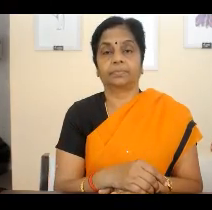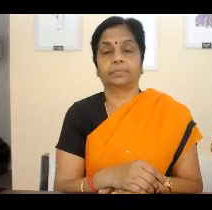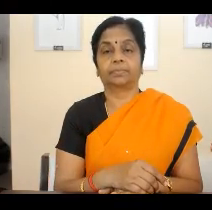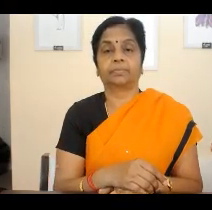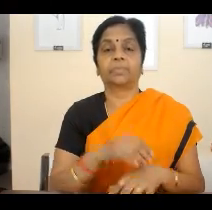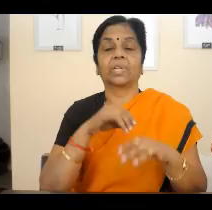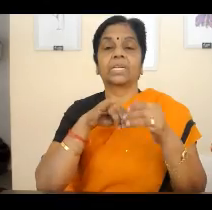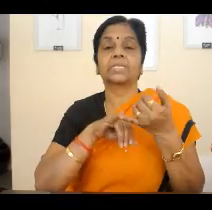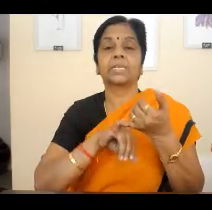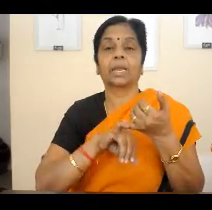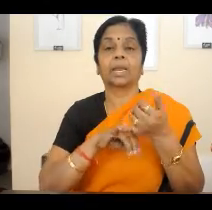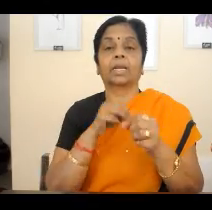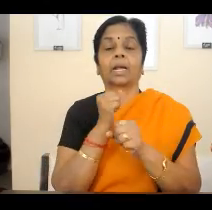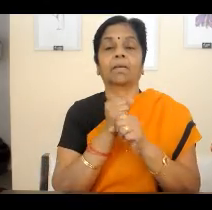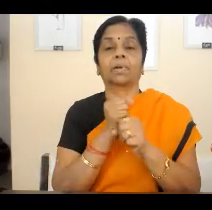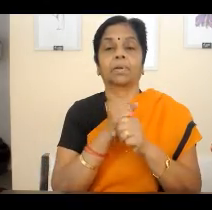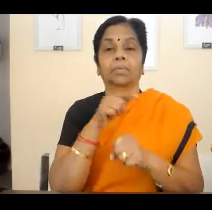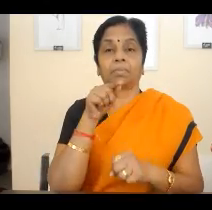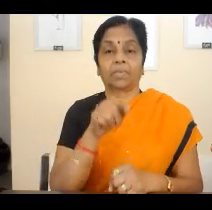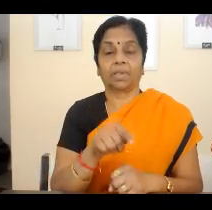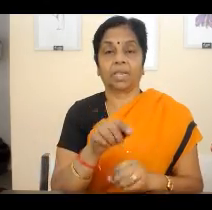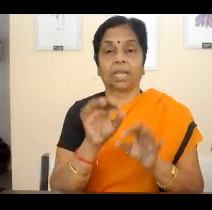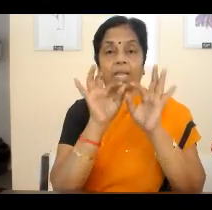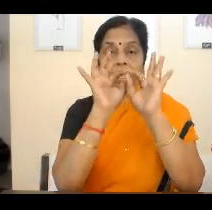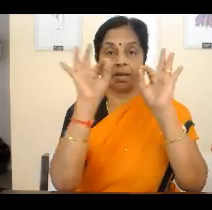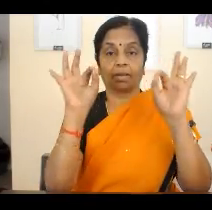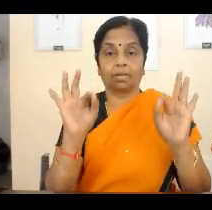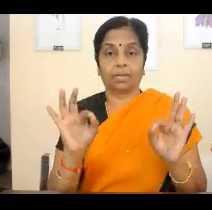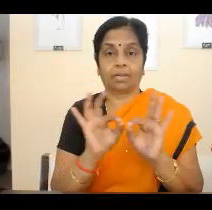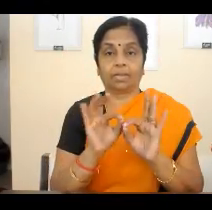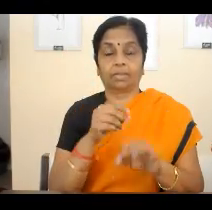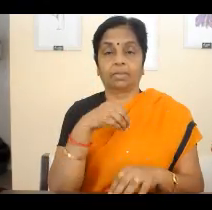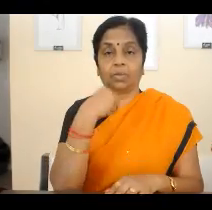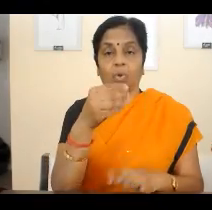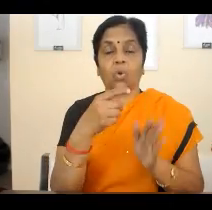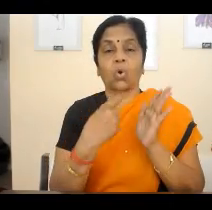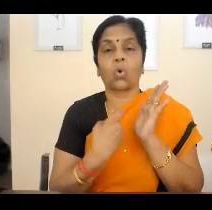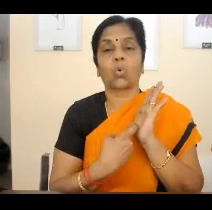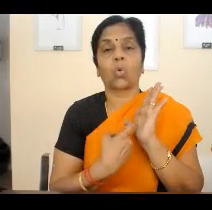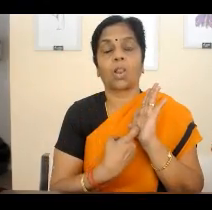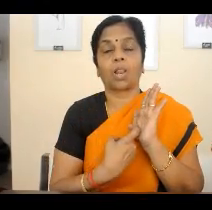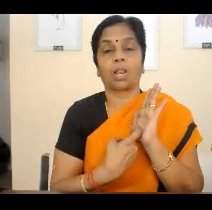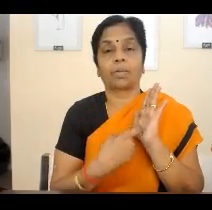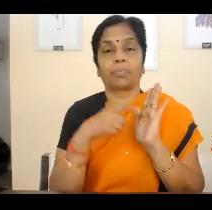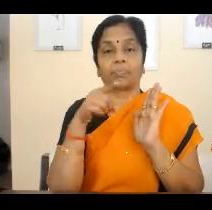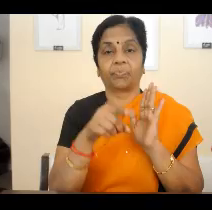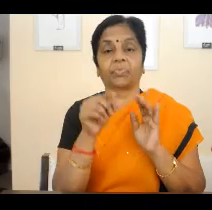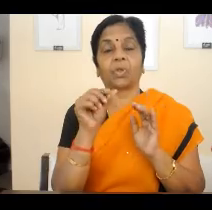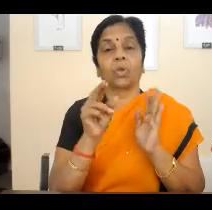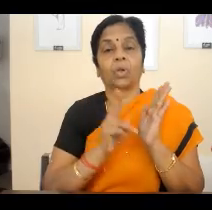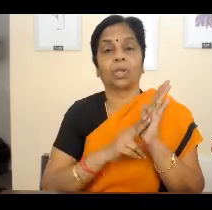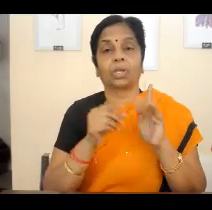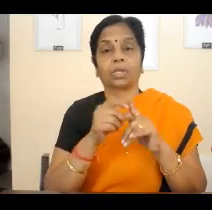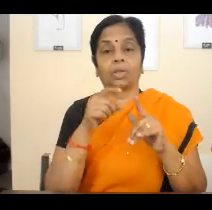State governments have to frame rules under this law.